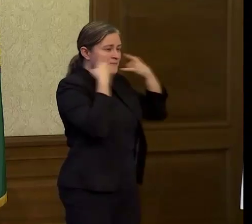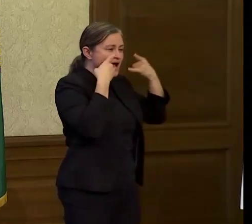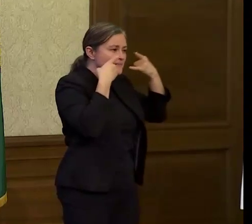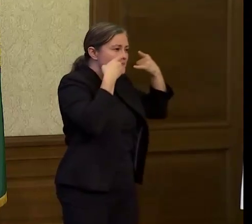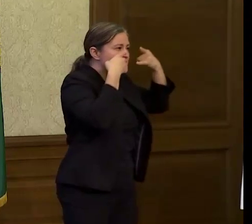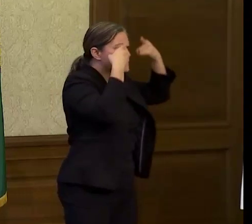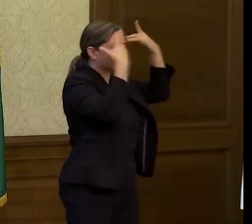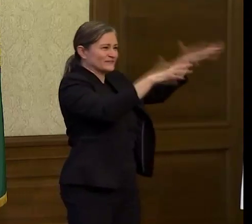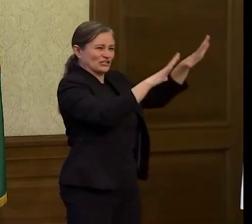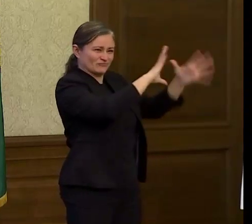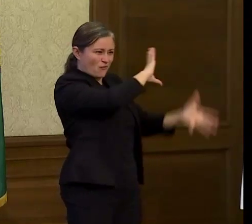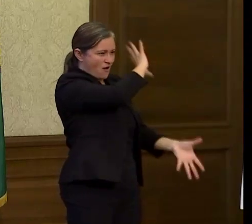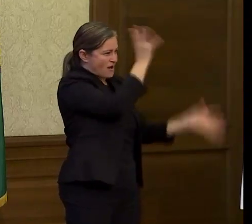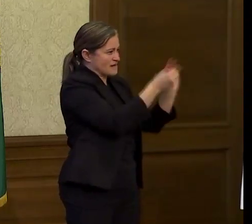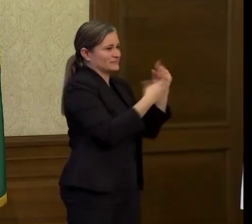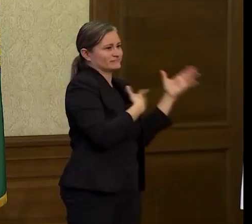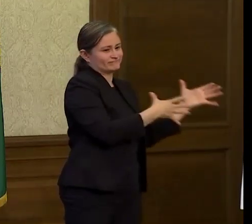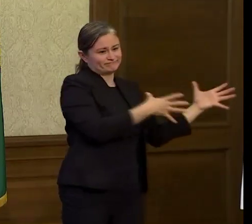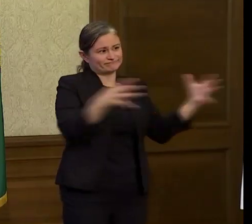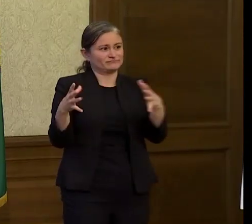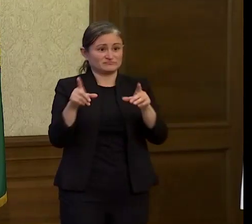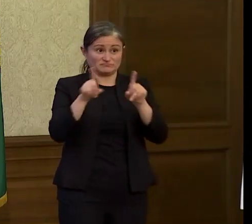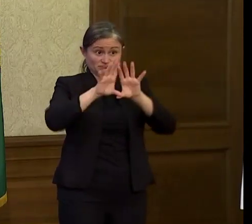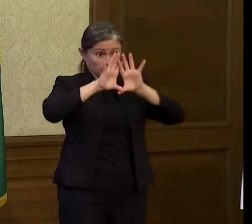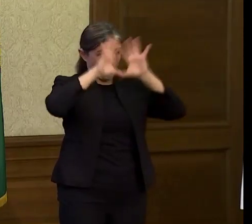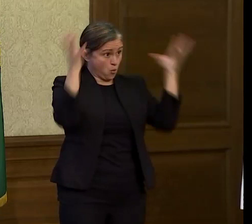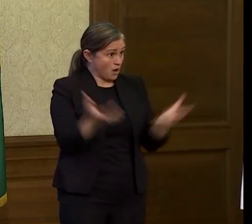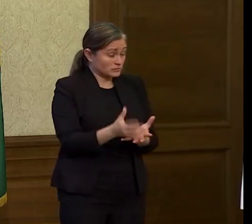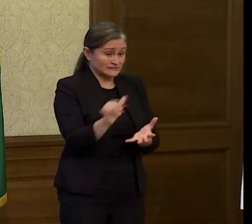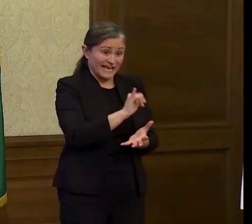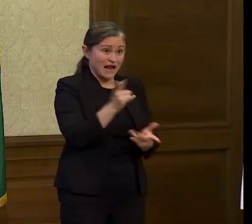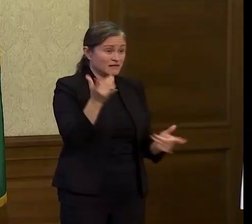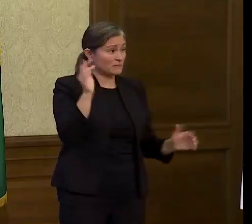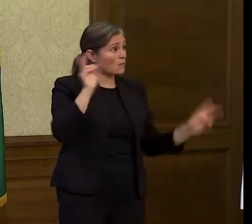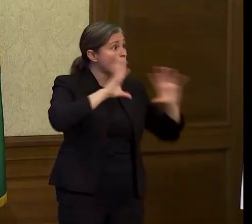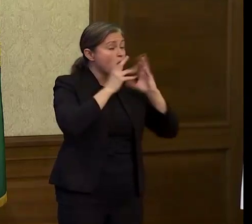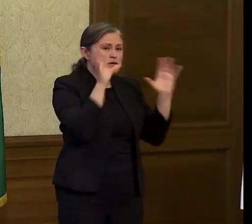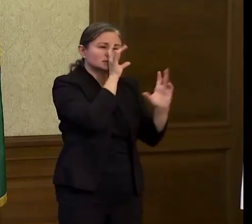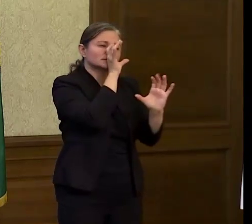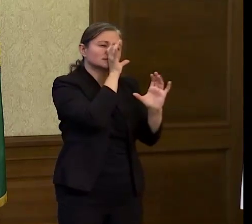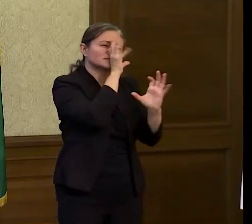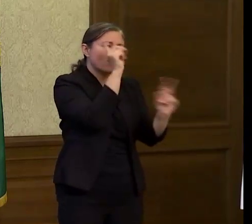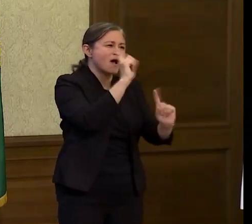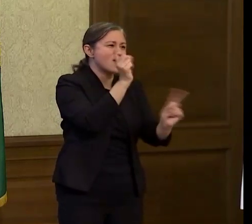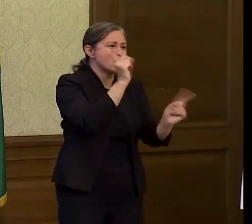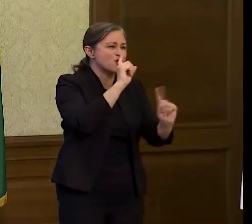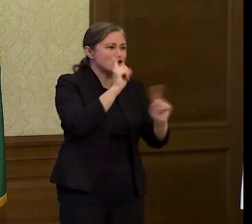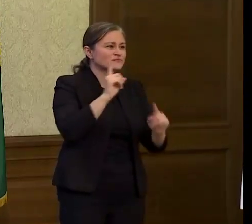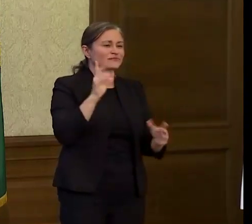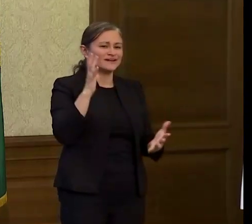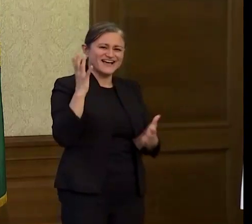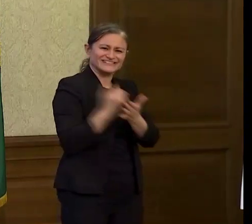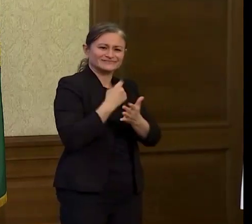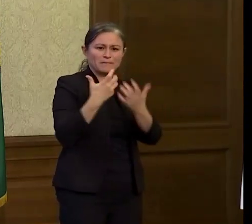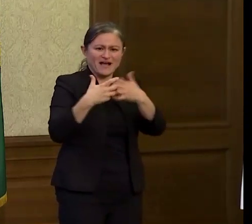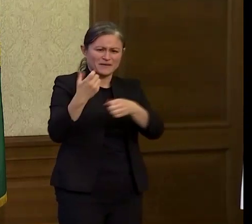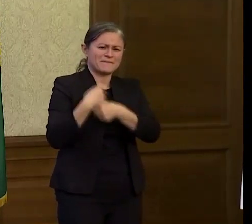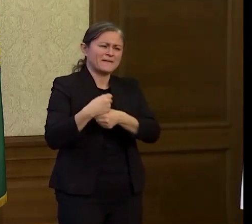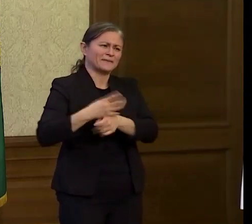to search the world. We continue to find some avenues of this material. We're energizing our manufacturing base to get you this